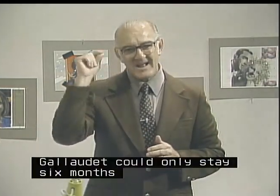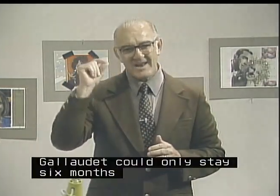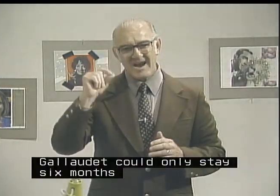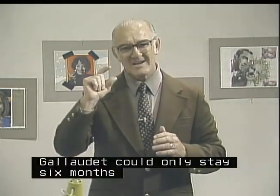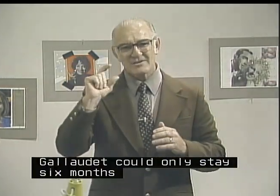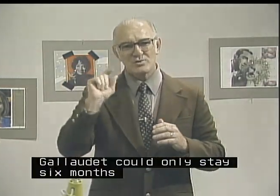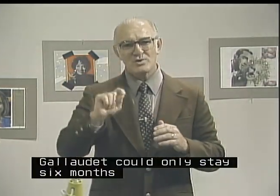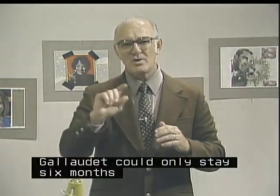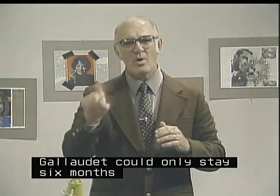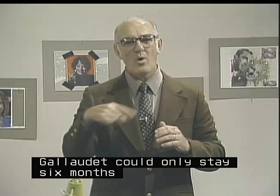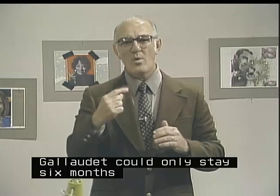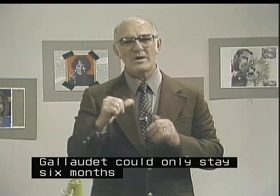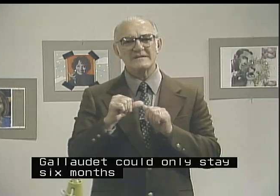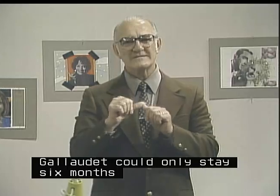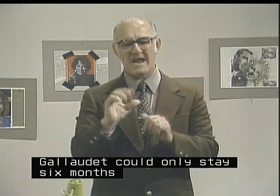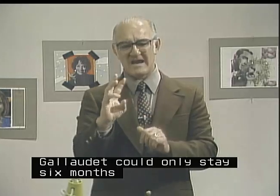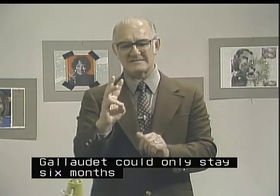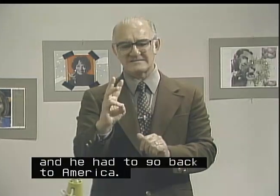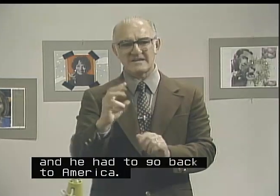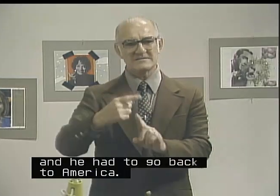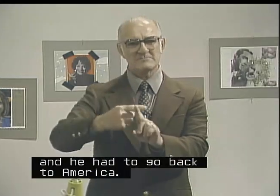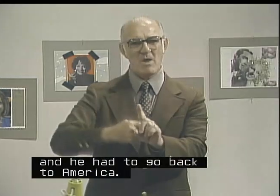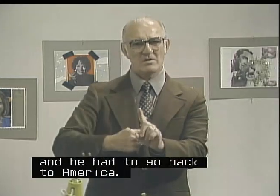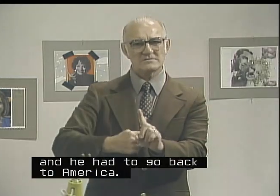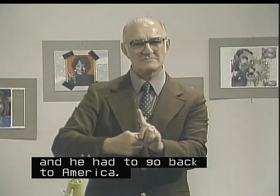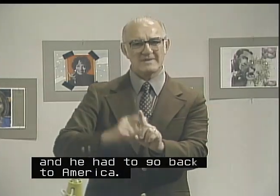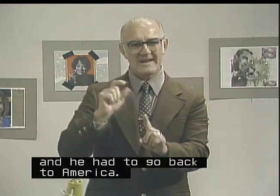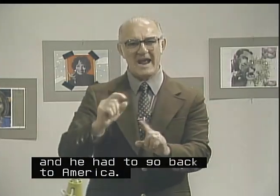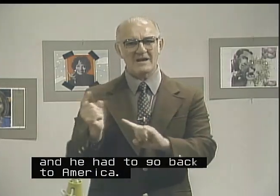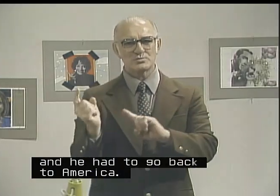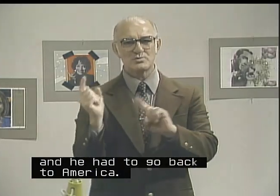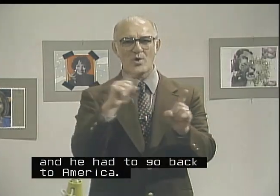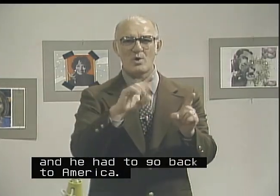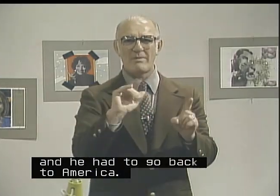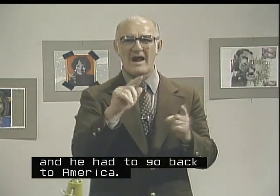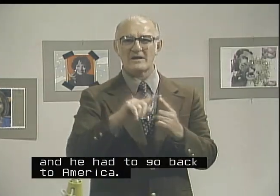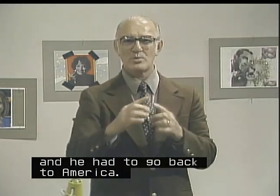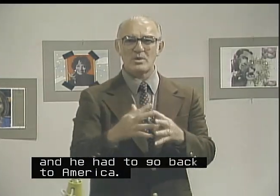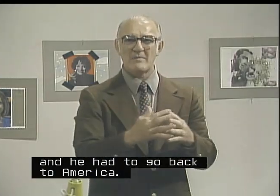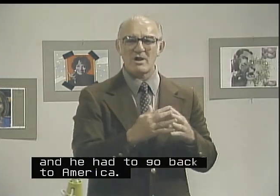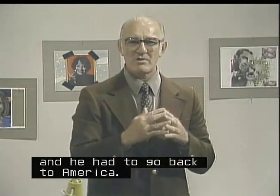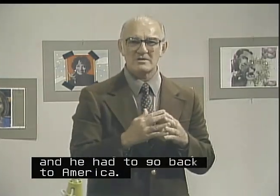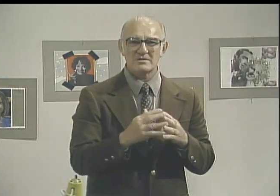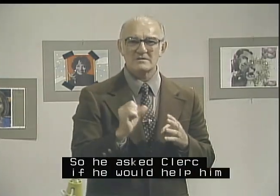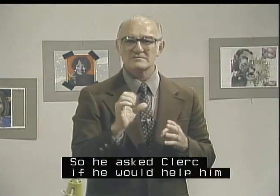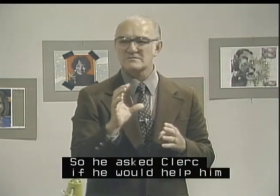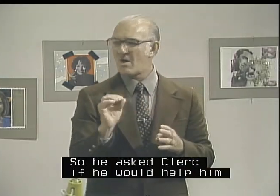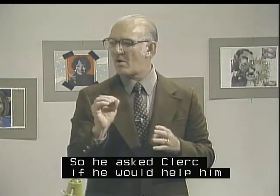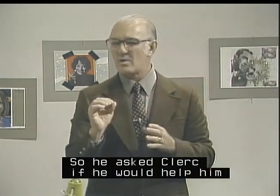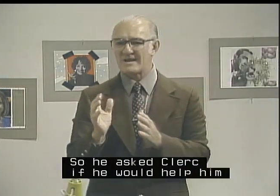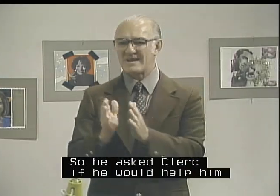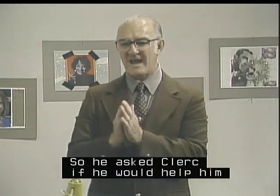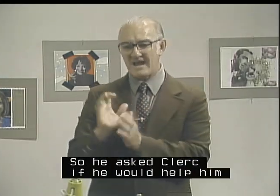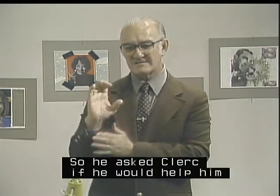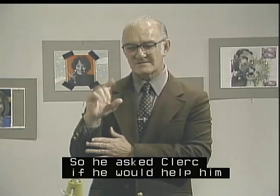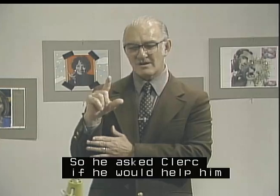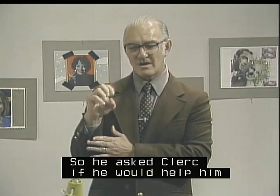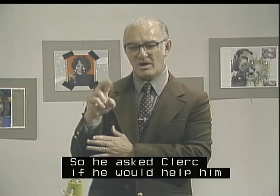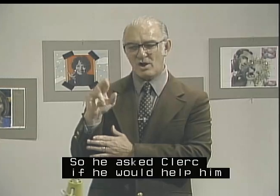Gallaudet could only stay 6 months, and he had to go back to America. So he asked